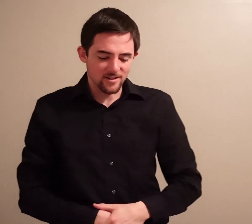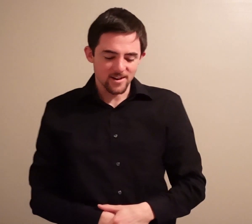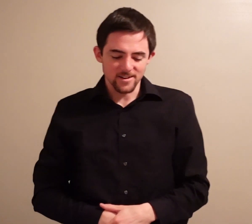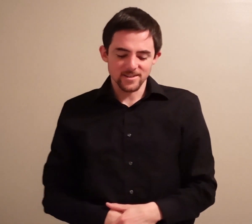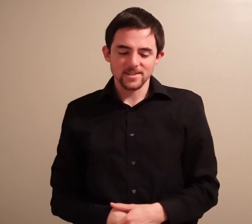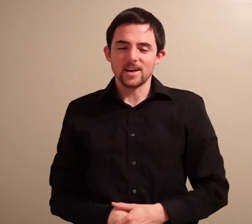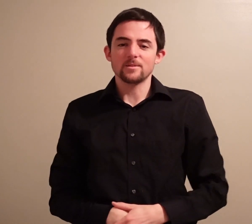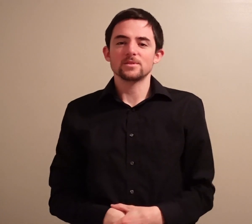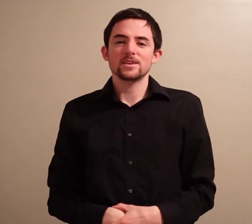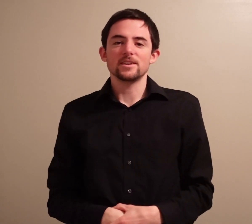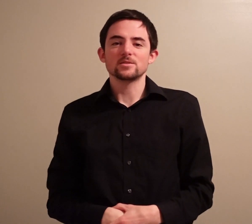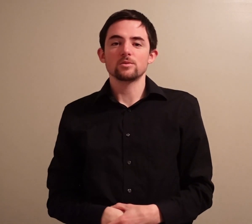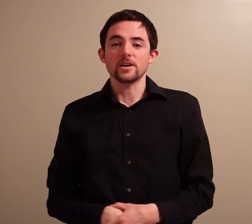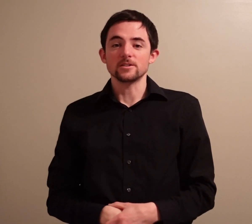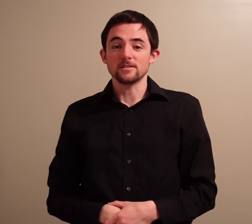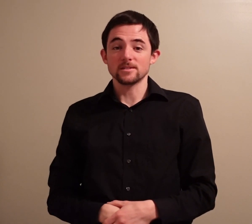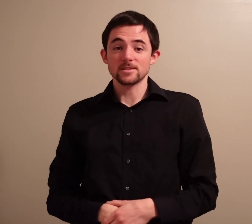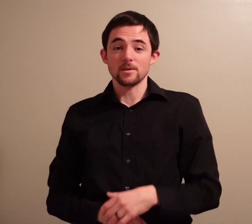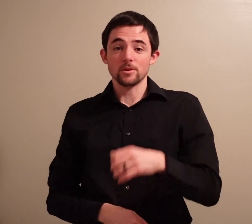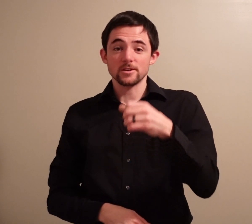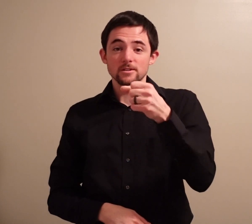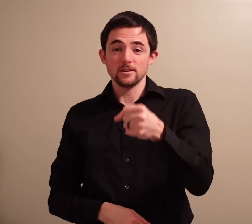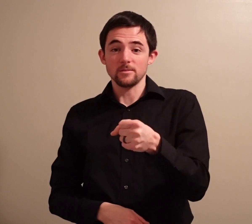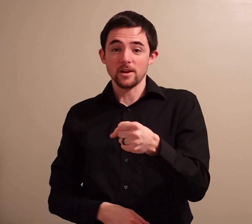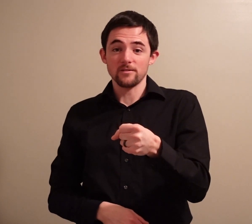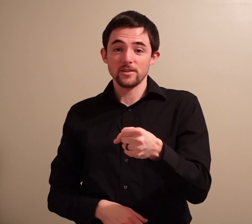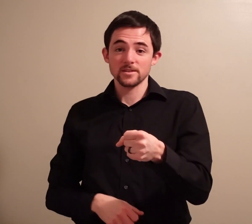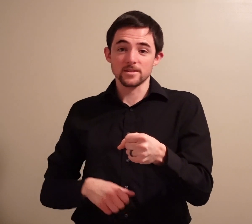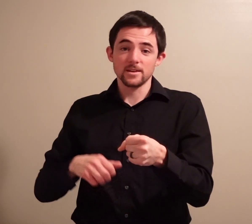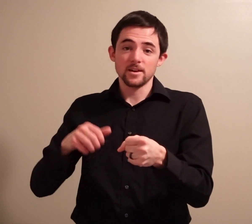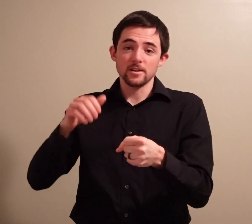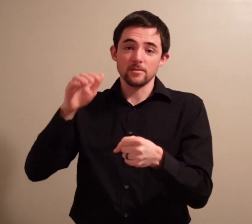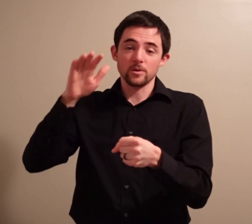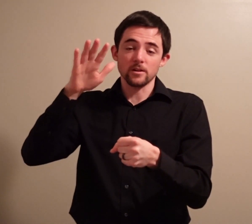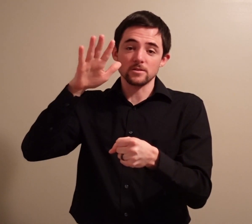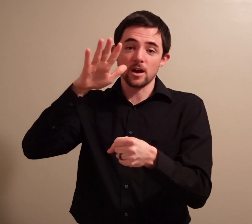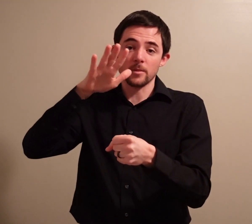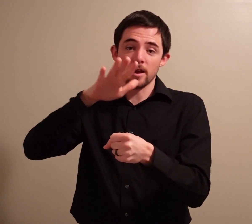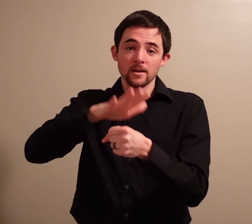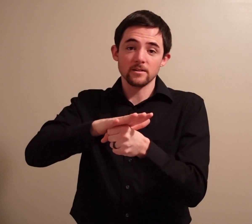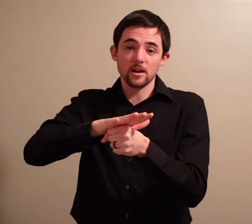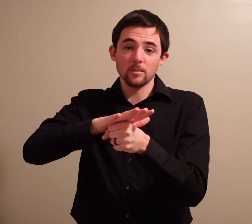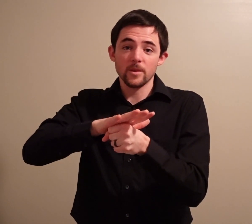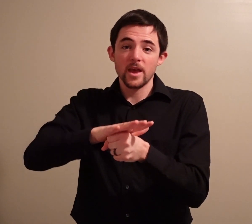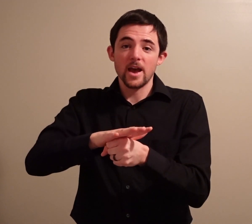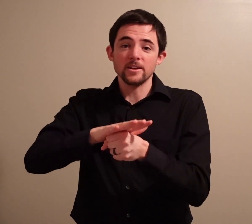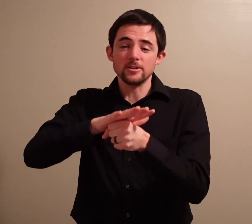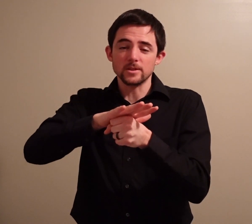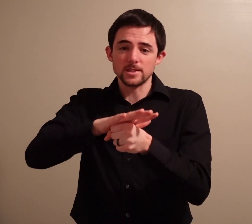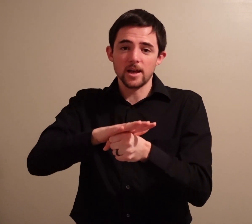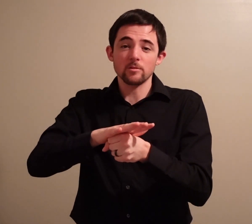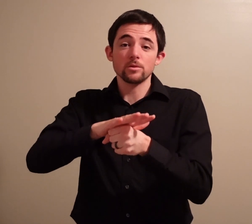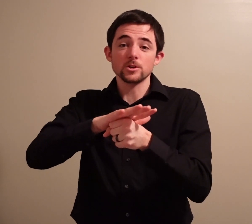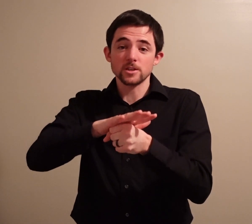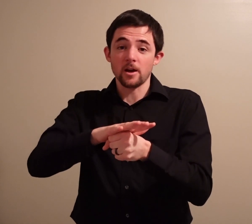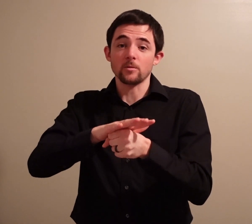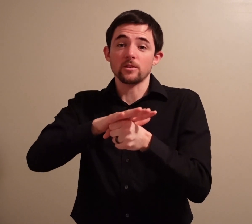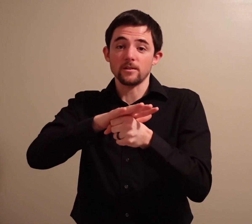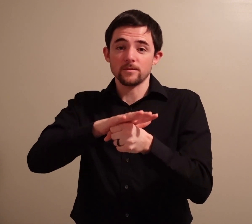Alright, sign number 10 is pressure. To sign pressure, you make a fist, you bring your dominant hand on top, and you do a slight push down with it.